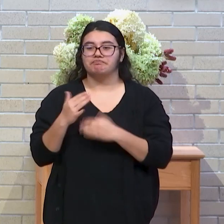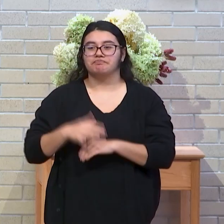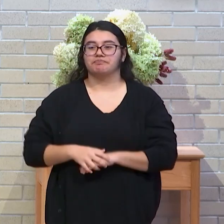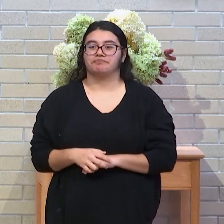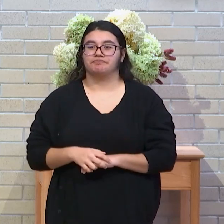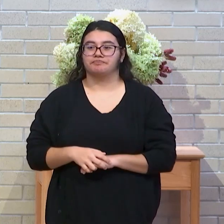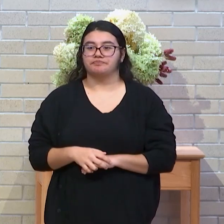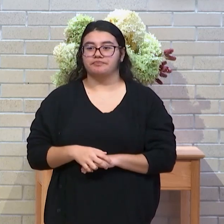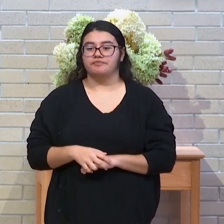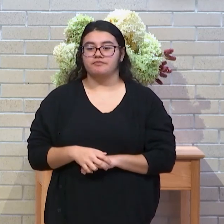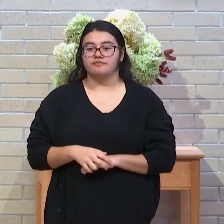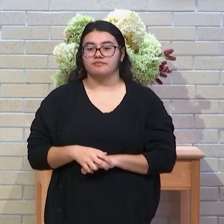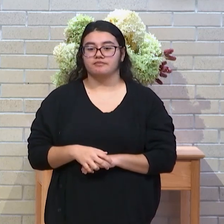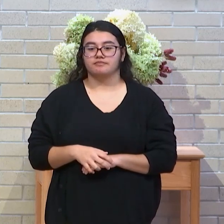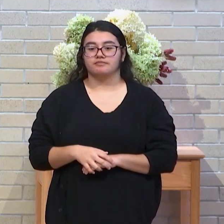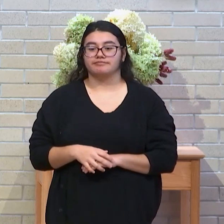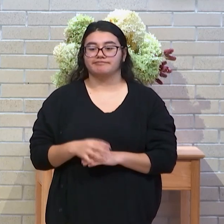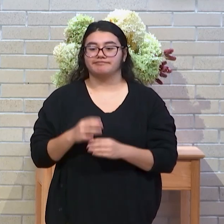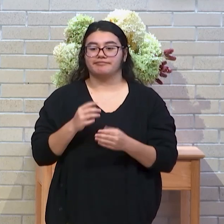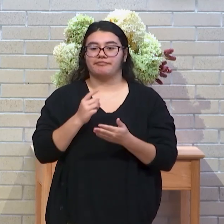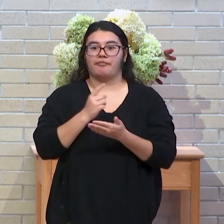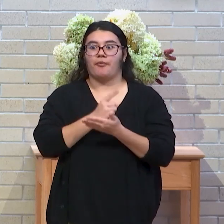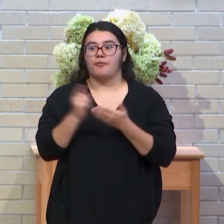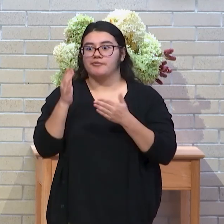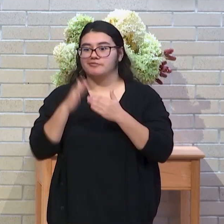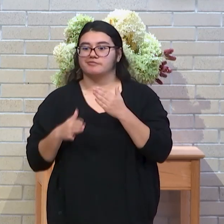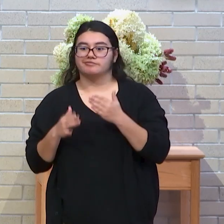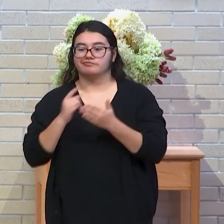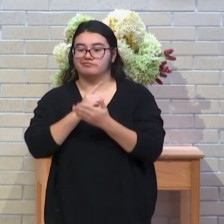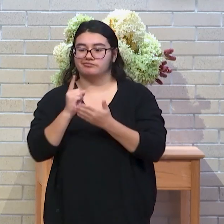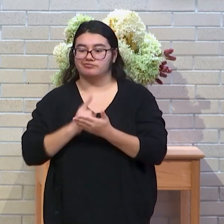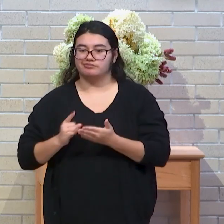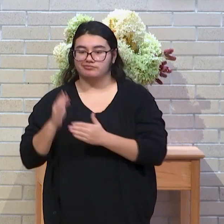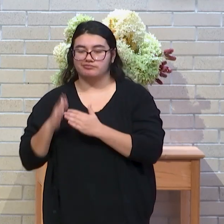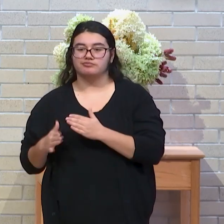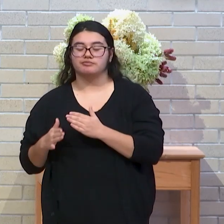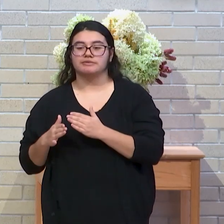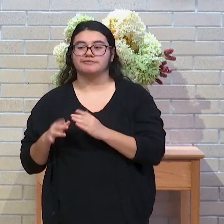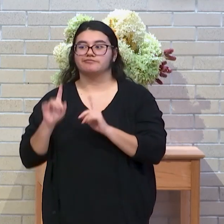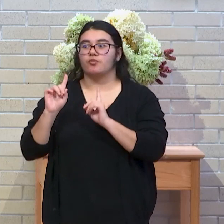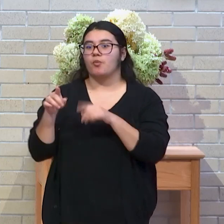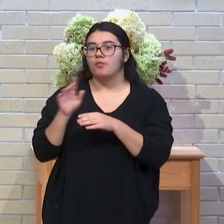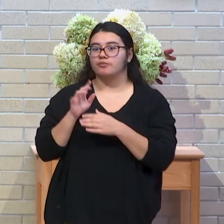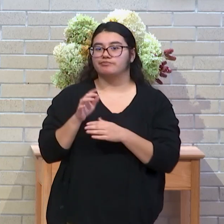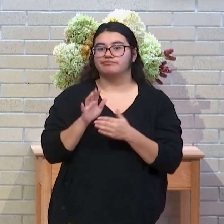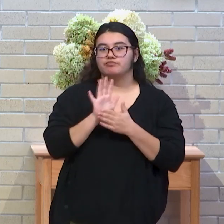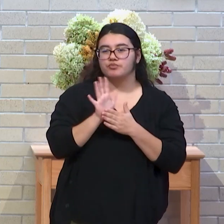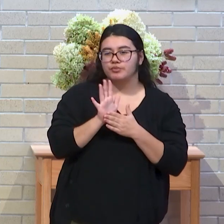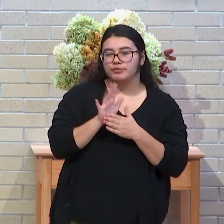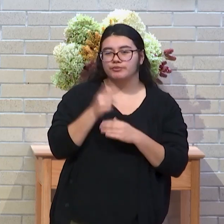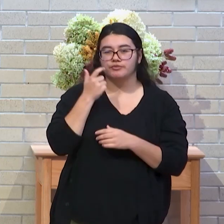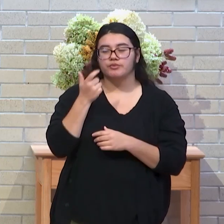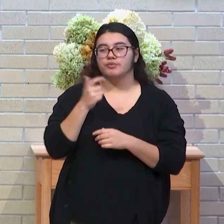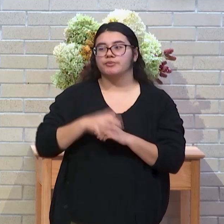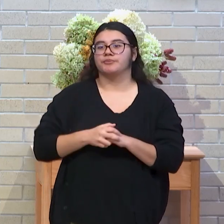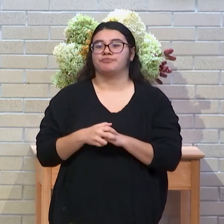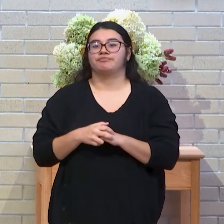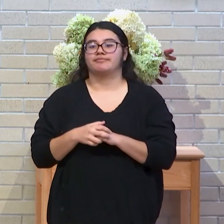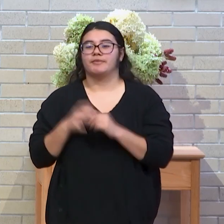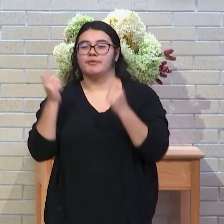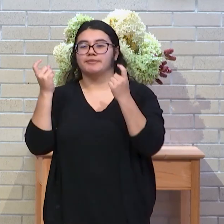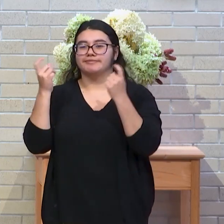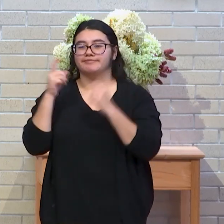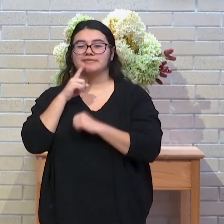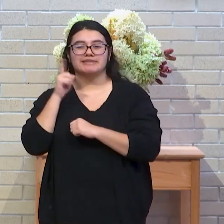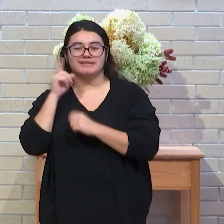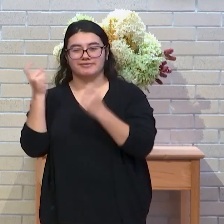if we weren't out at the movies or at a deaf event, we were stuffing our faces. I remember this one event we went to was like a picnic,